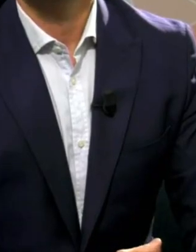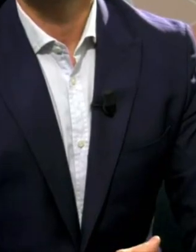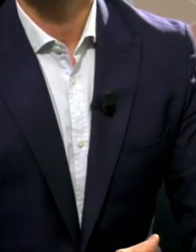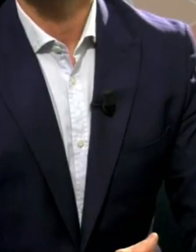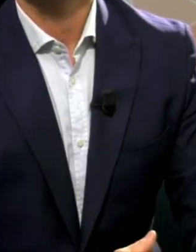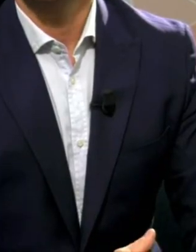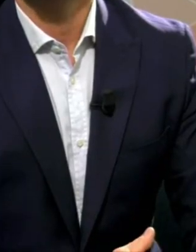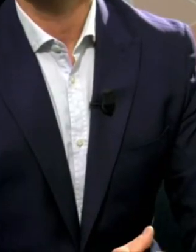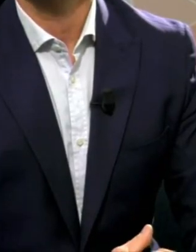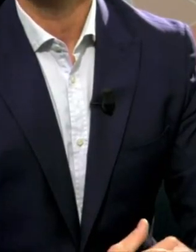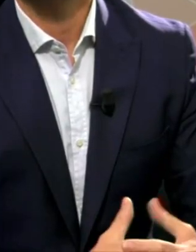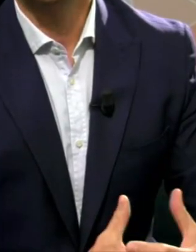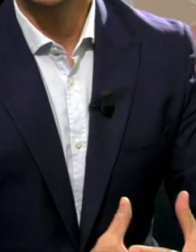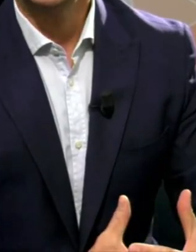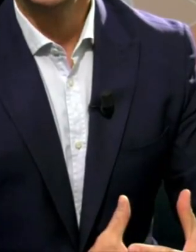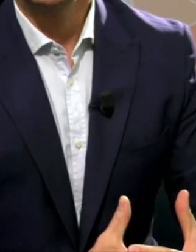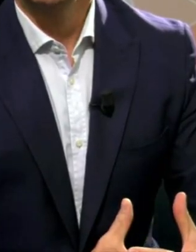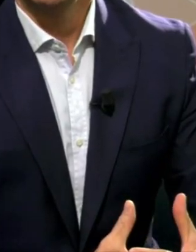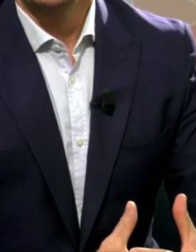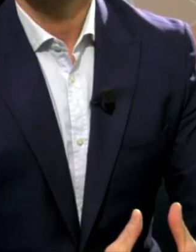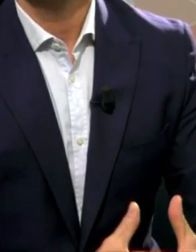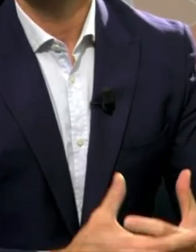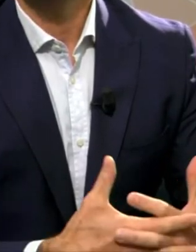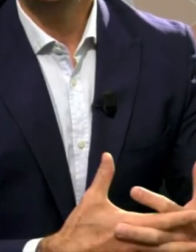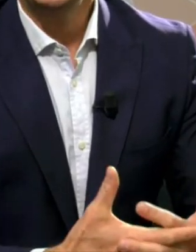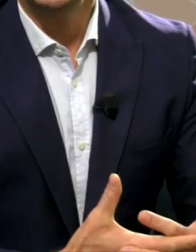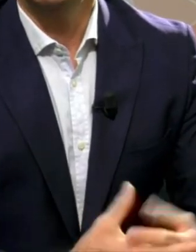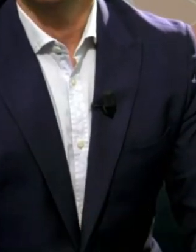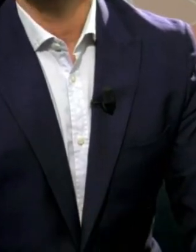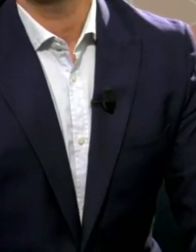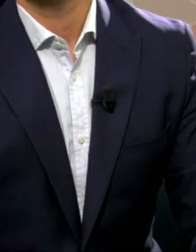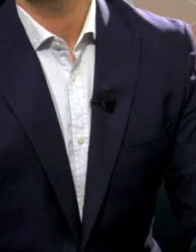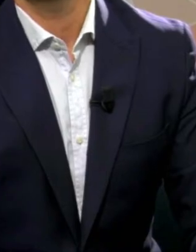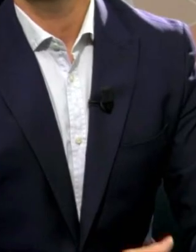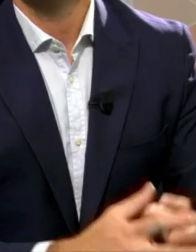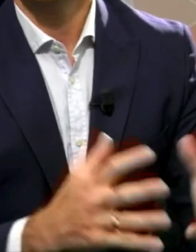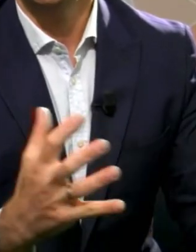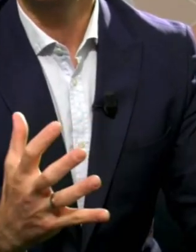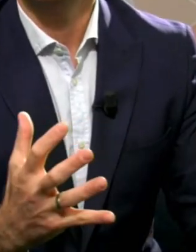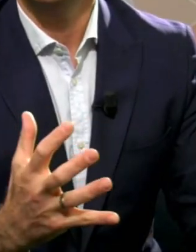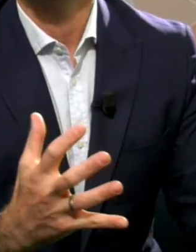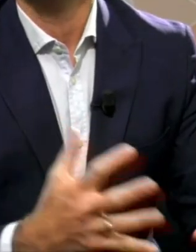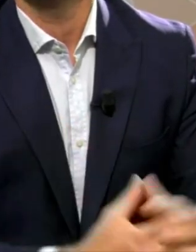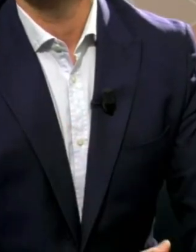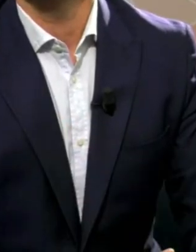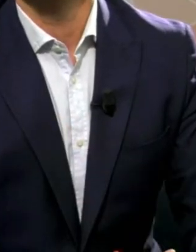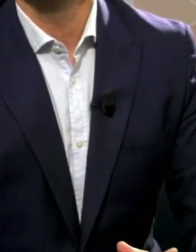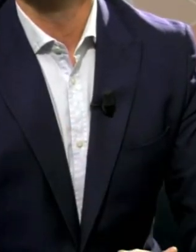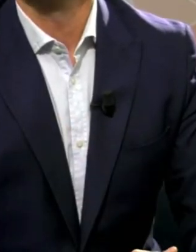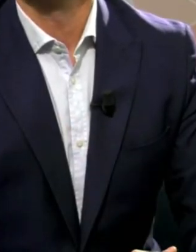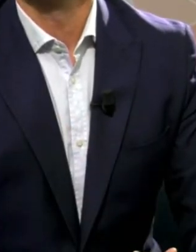public services throughout technology has made you a example for all of us.